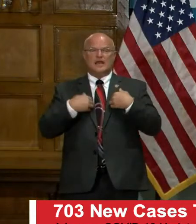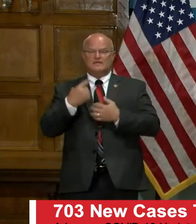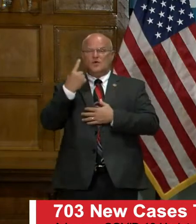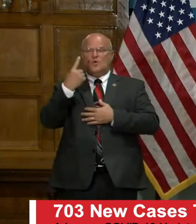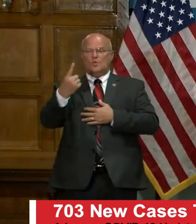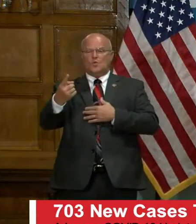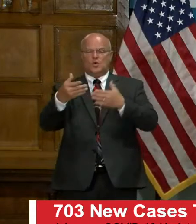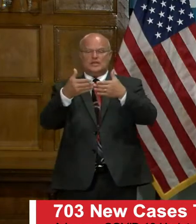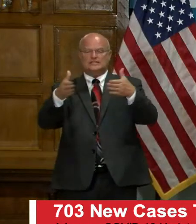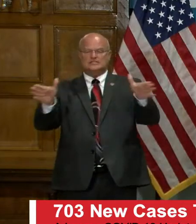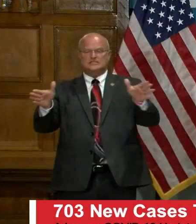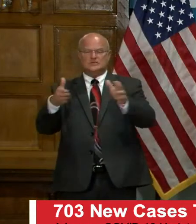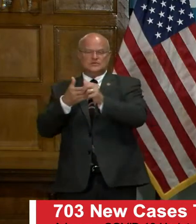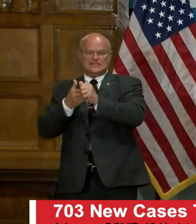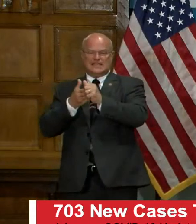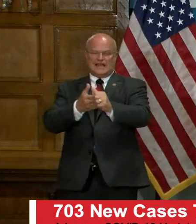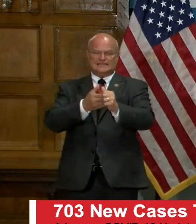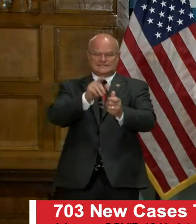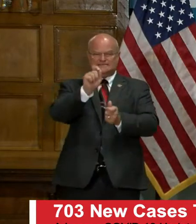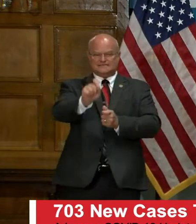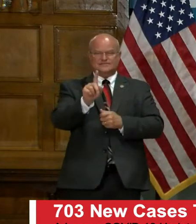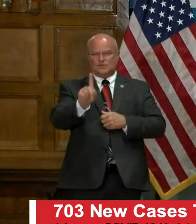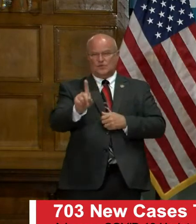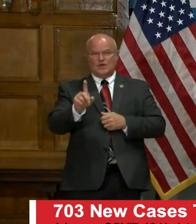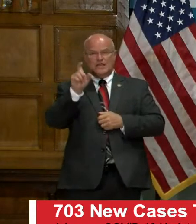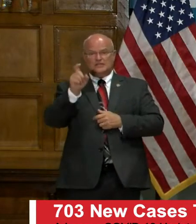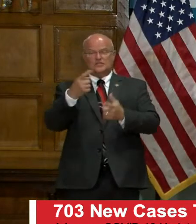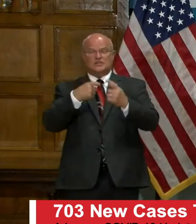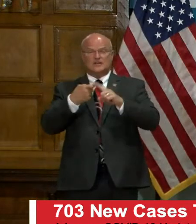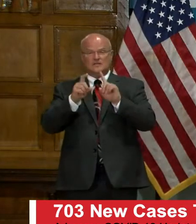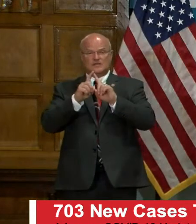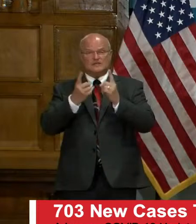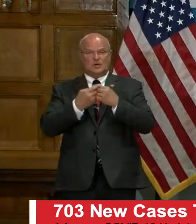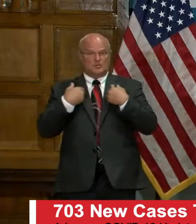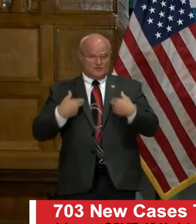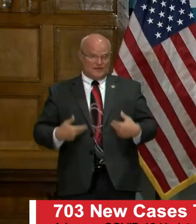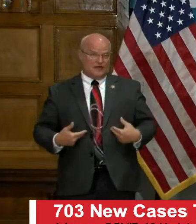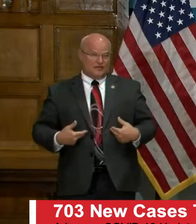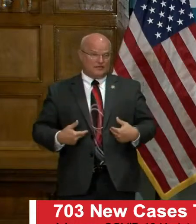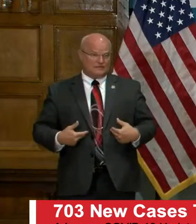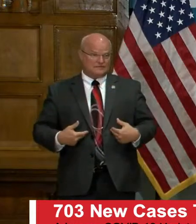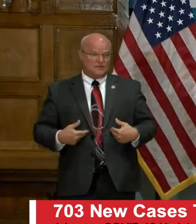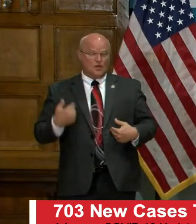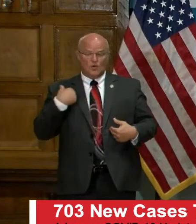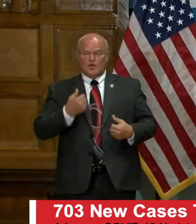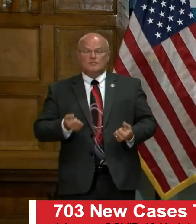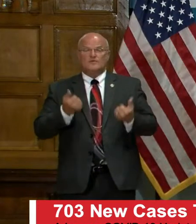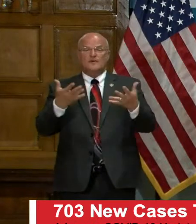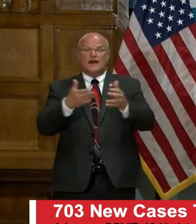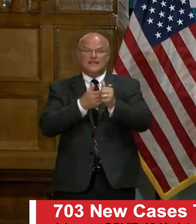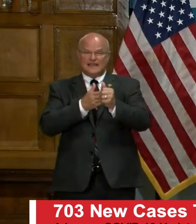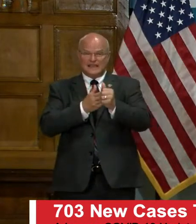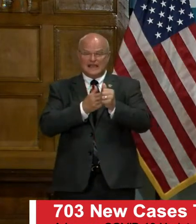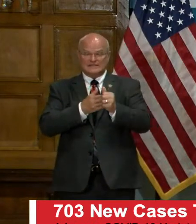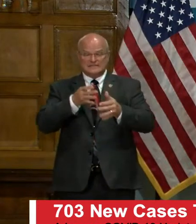one general guidance on this issue, and it should come from the Department of Health. We have provided that guidance, and if there is something